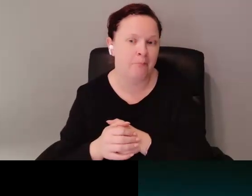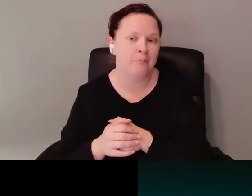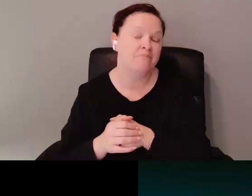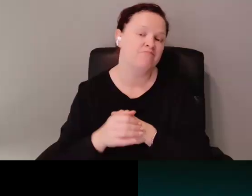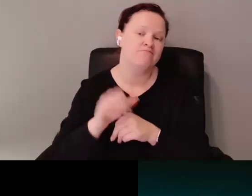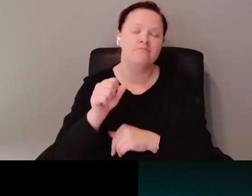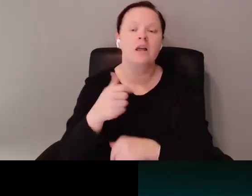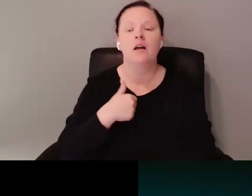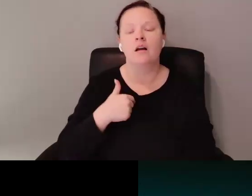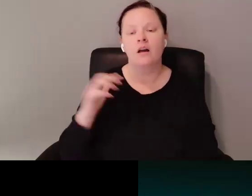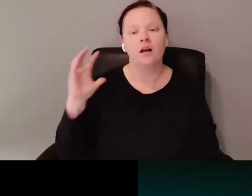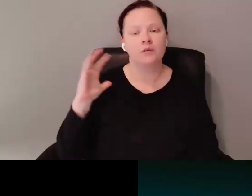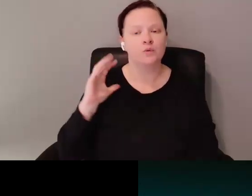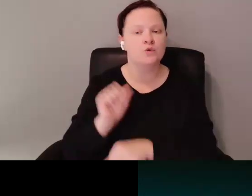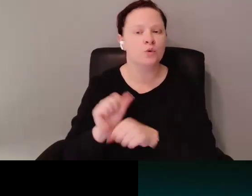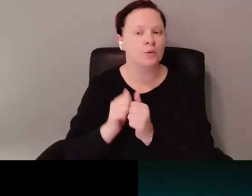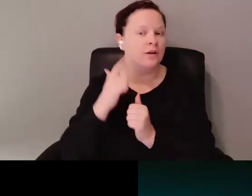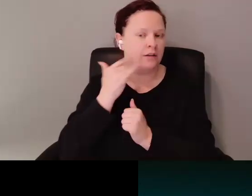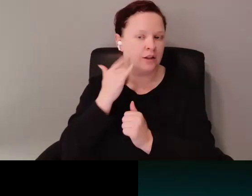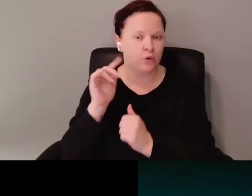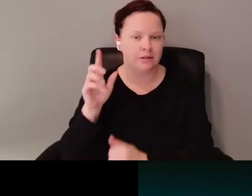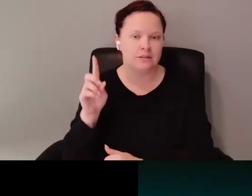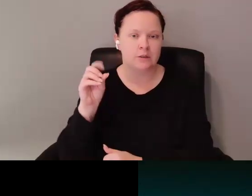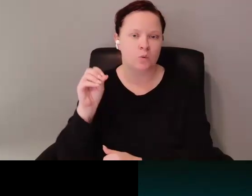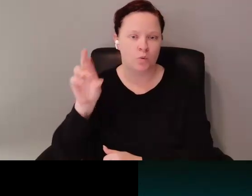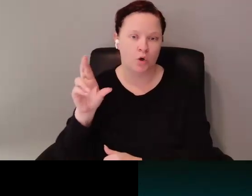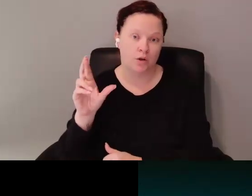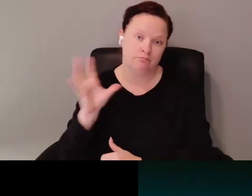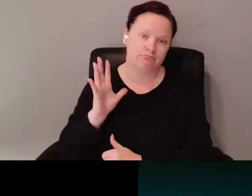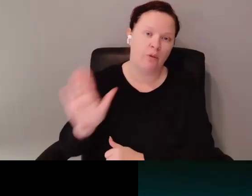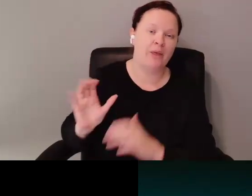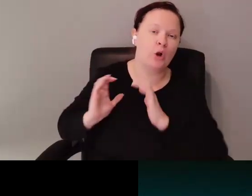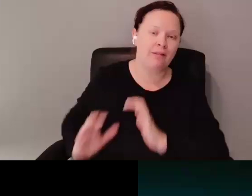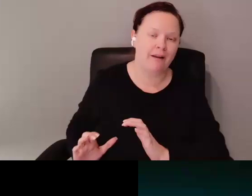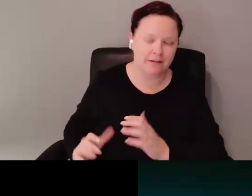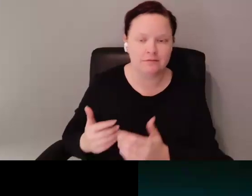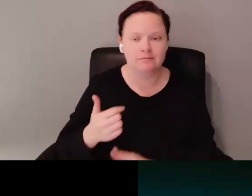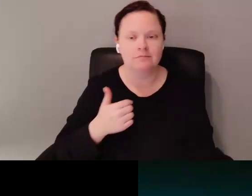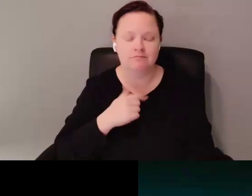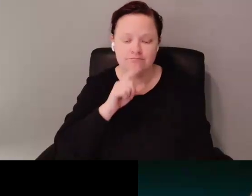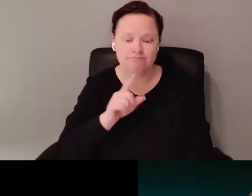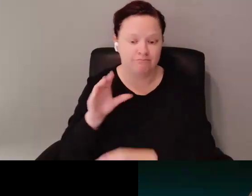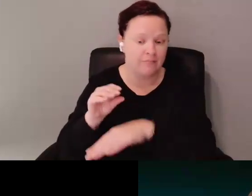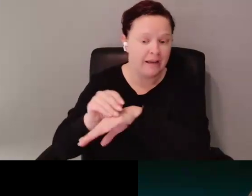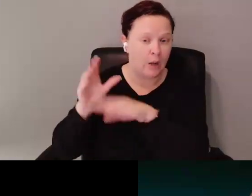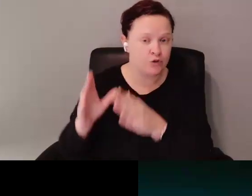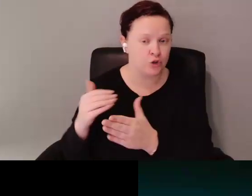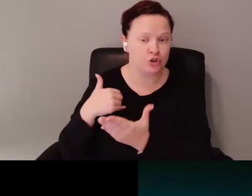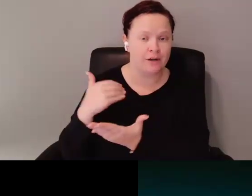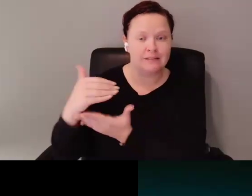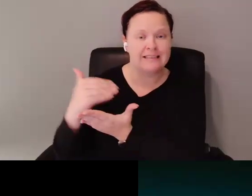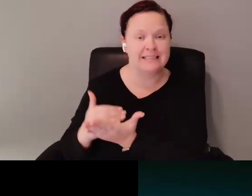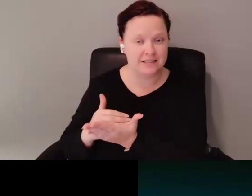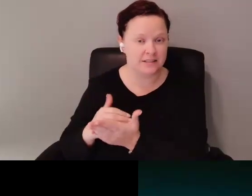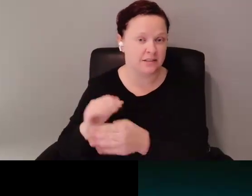I used to work with California DOR. I was a client of theirs. So yeah, I'm sure your counselor has a list of